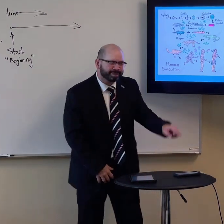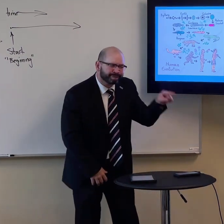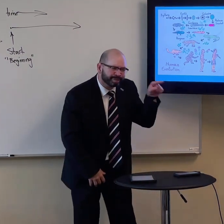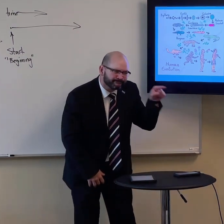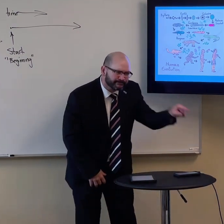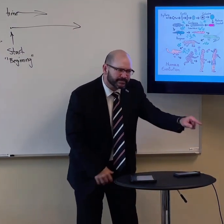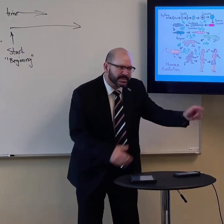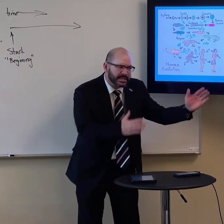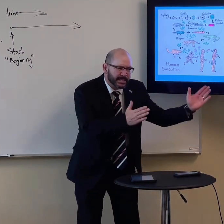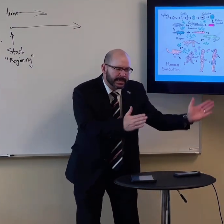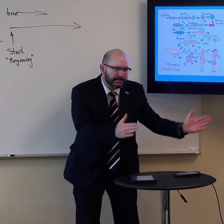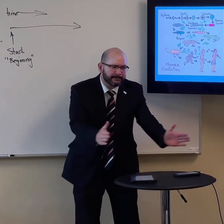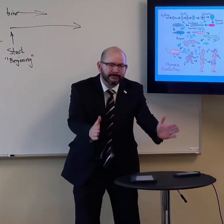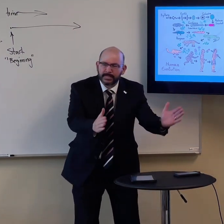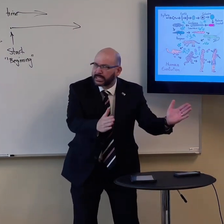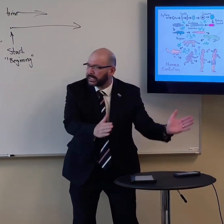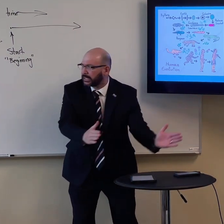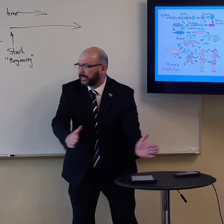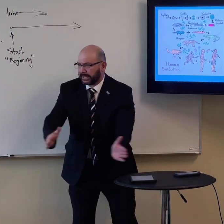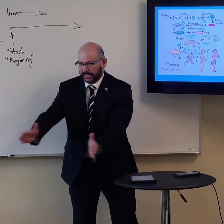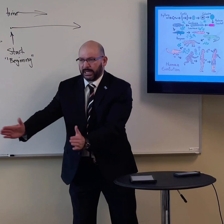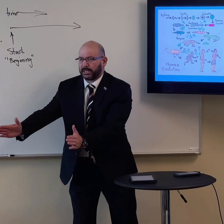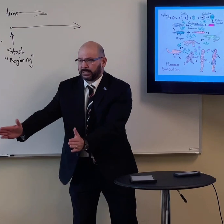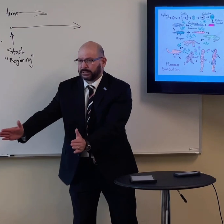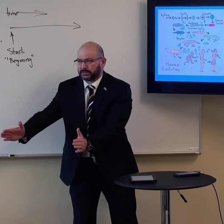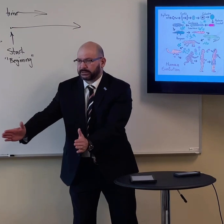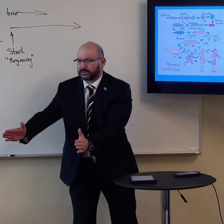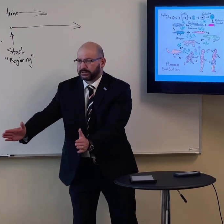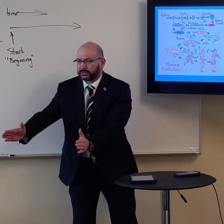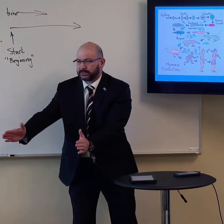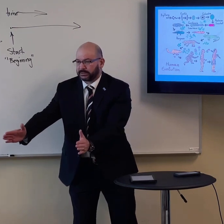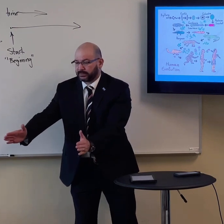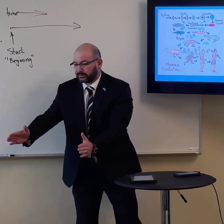people would rather be ignorant. The devil's plan is for you to be ignorant.